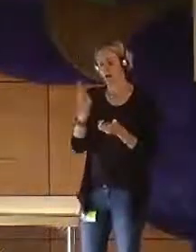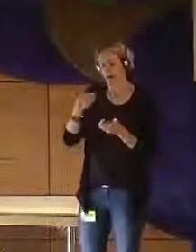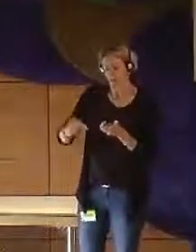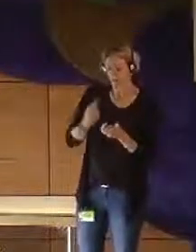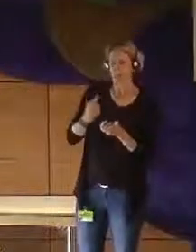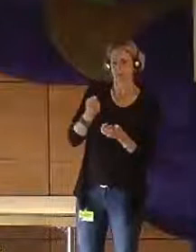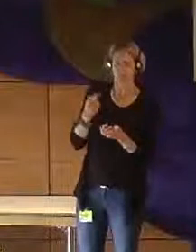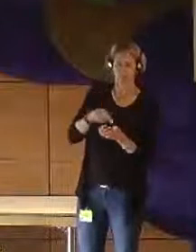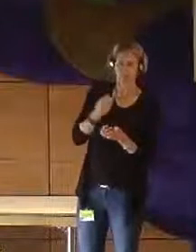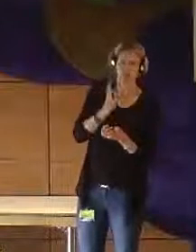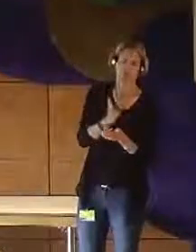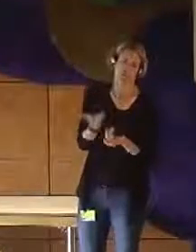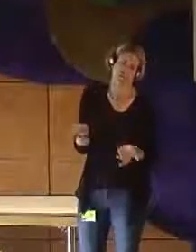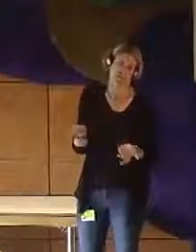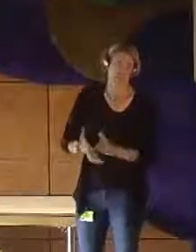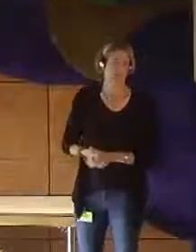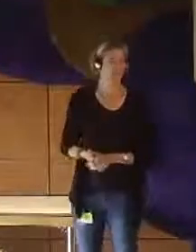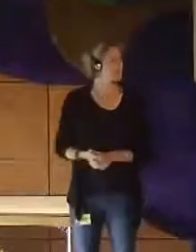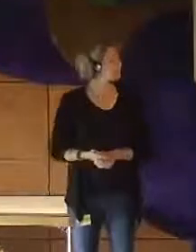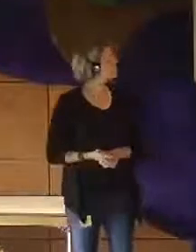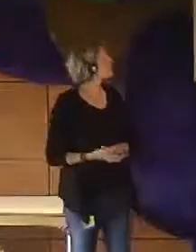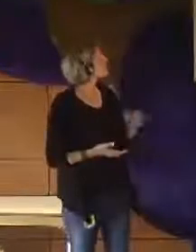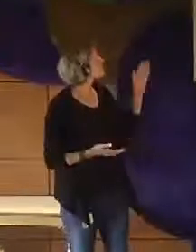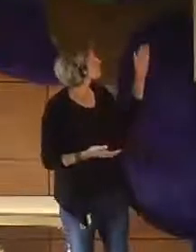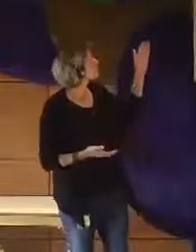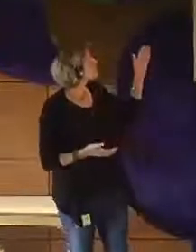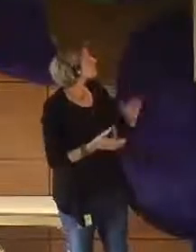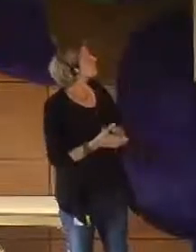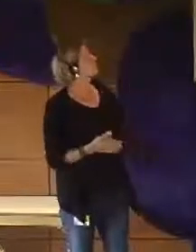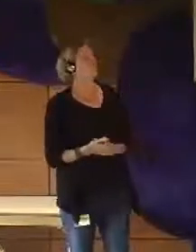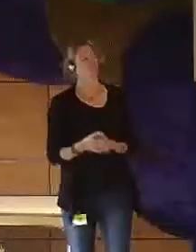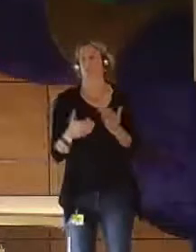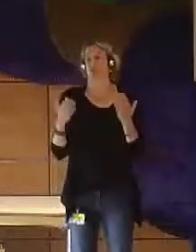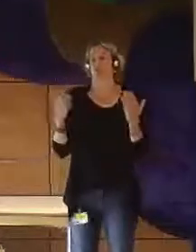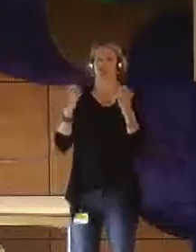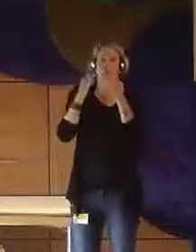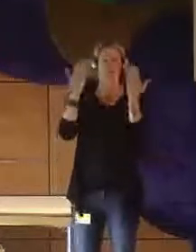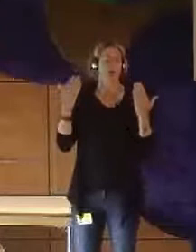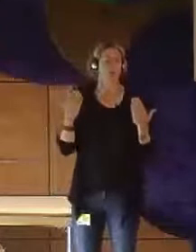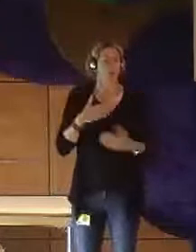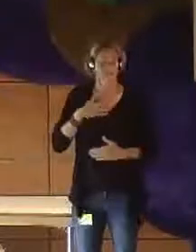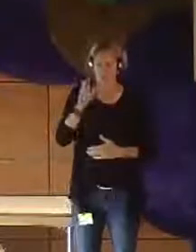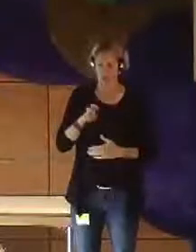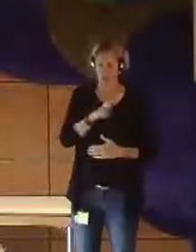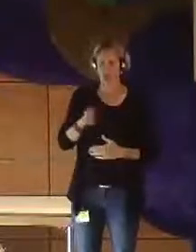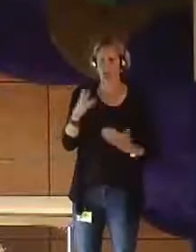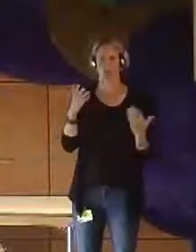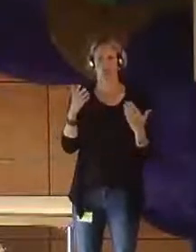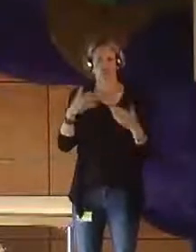We got referrals through everybody. We are a specialist children's hospital, so we got them through general